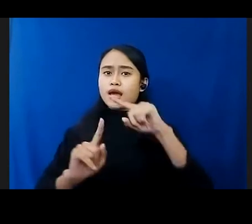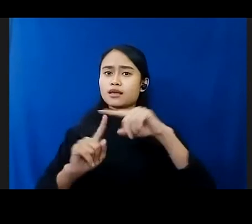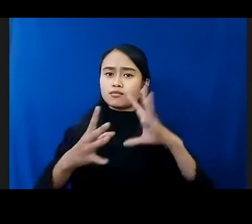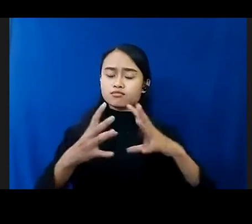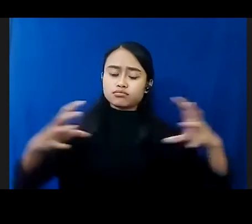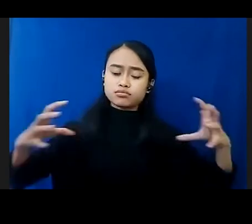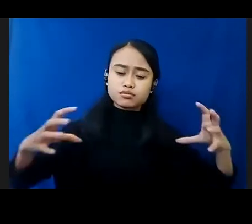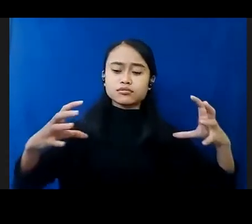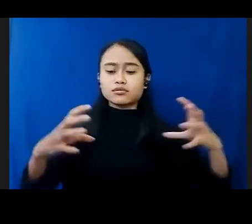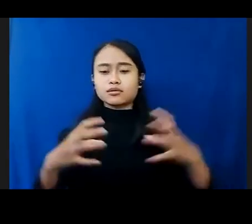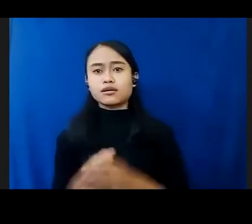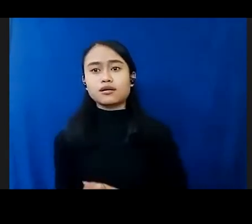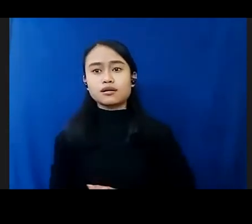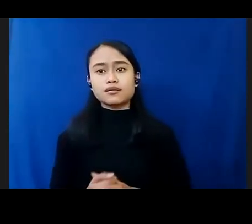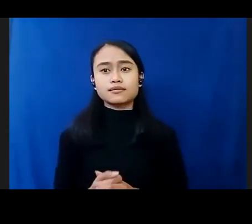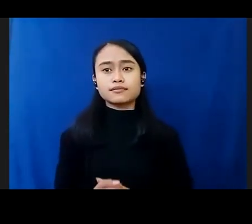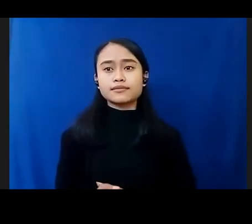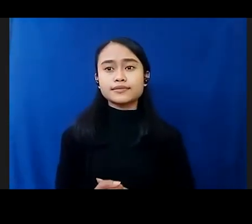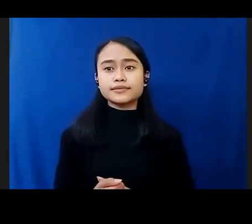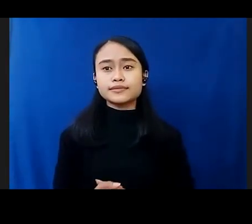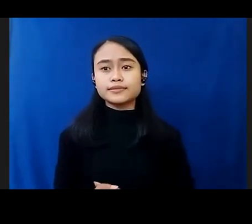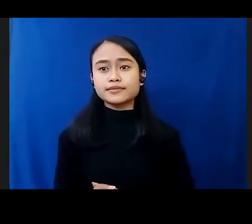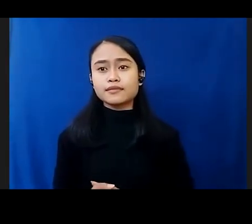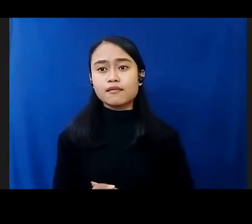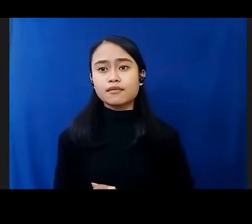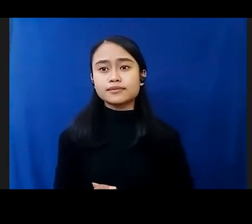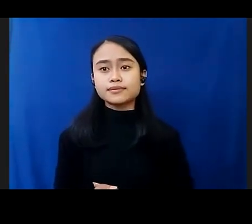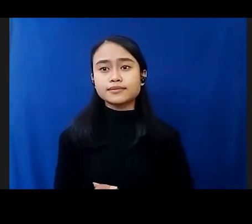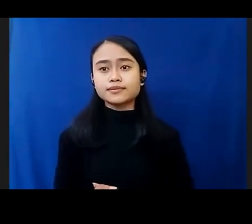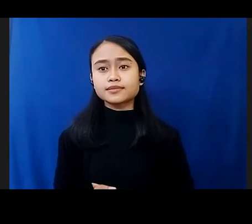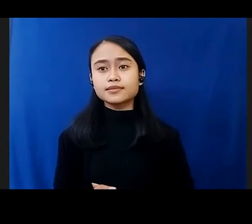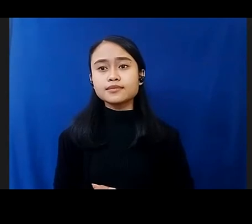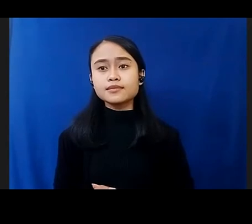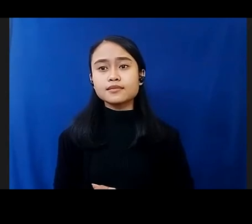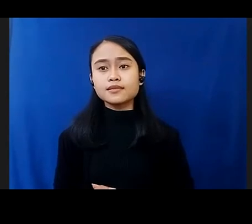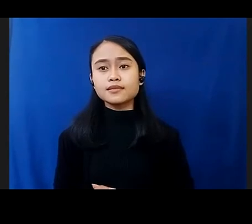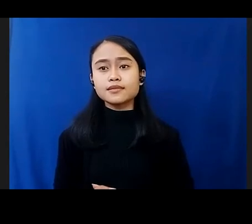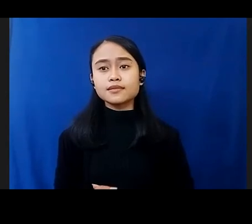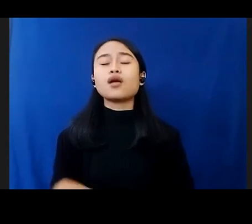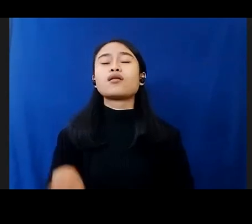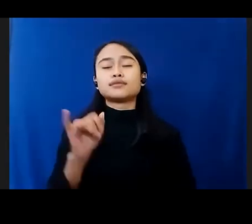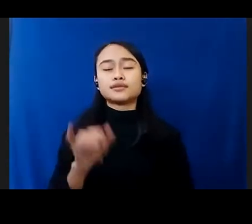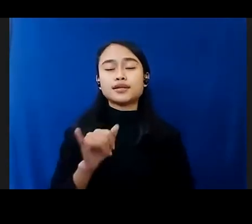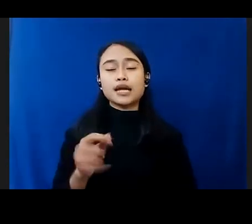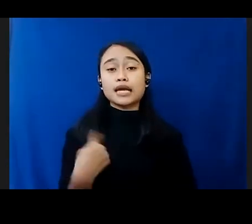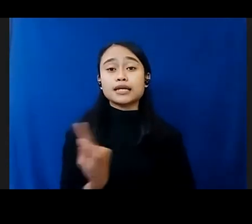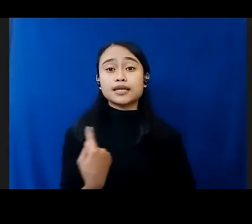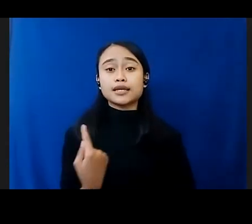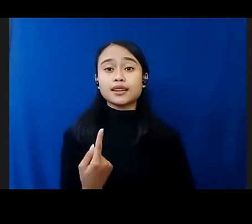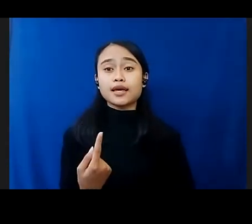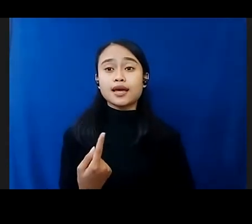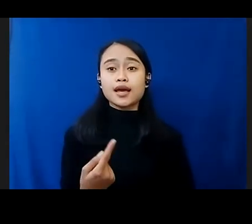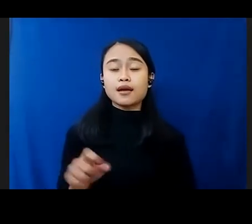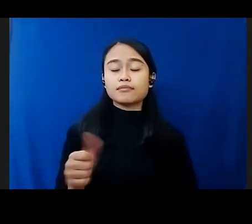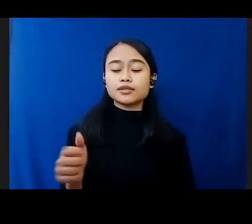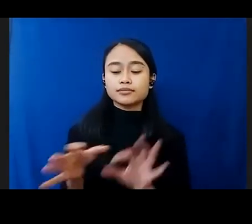We Should Take Their Money As Long As They Work With Us In Partnership To Protect Children And Demand Very High